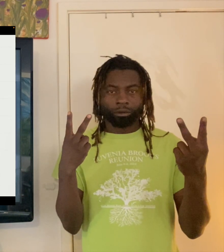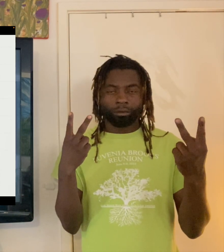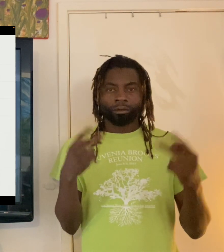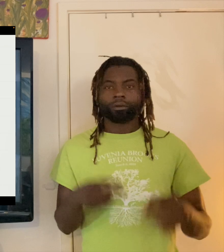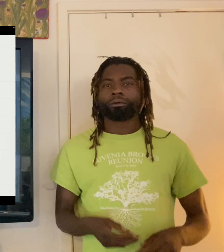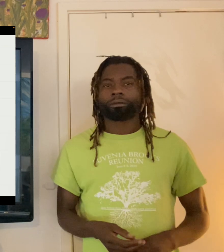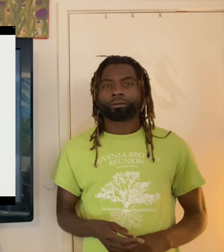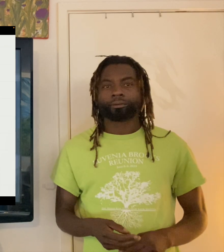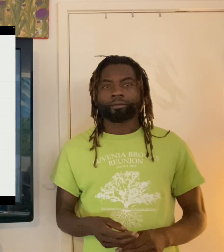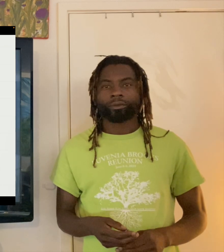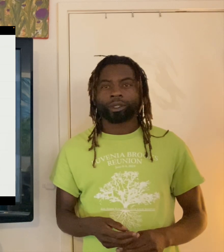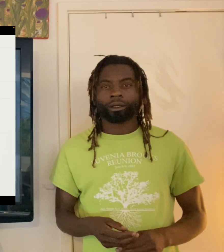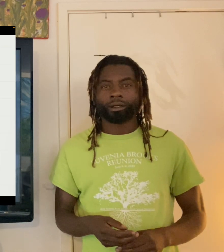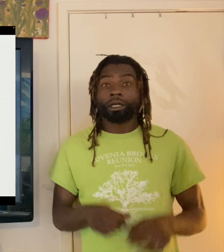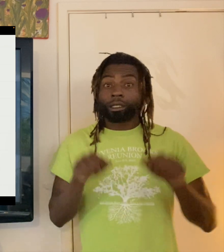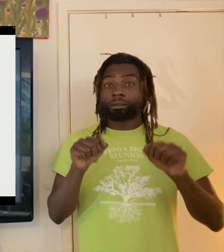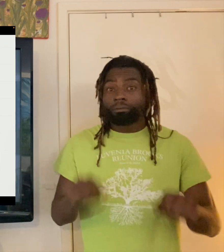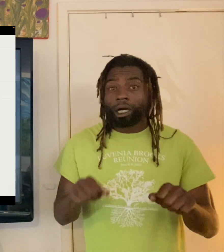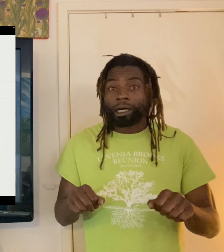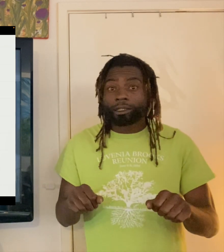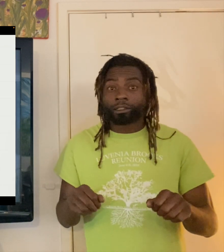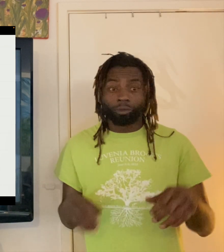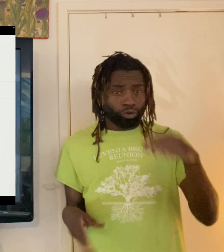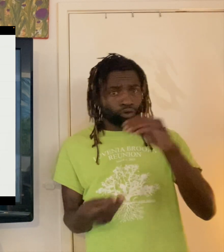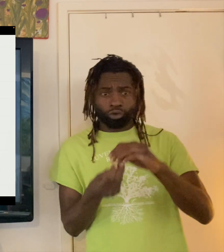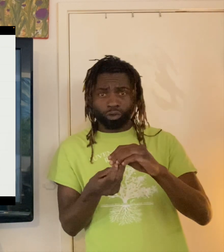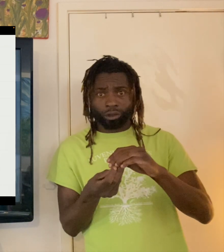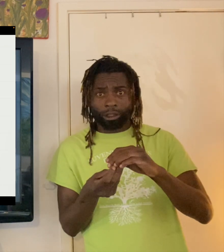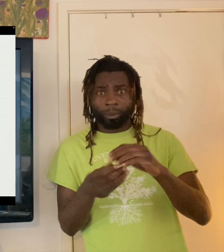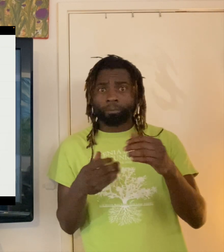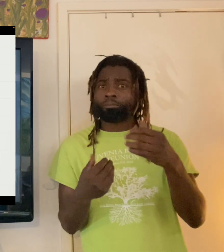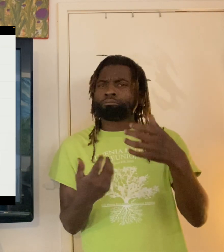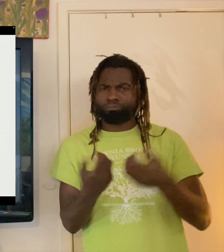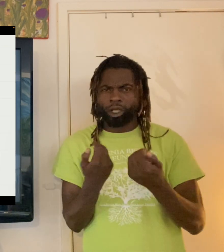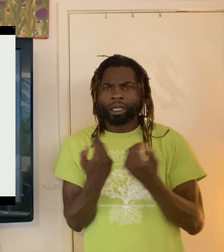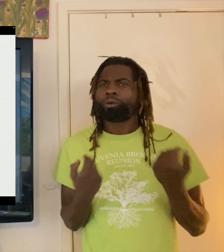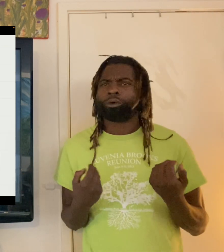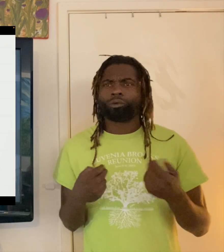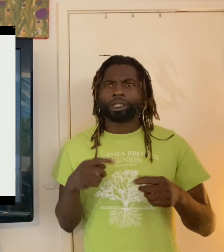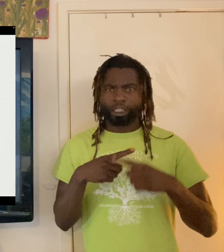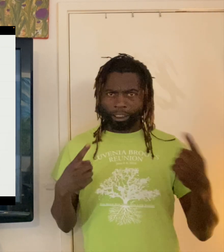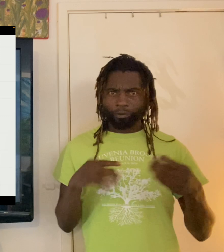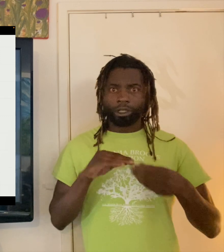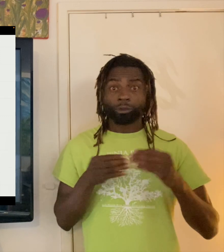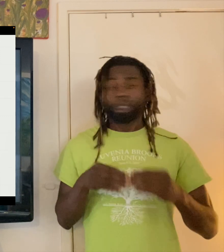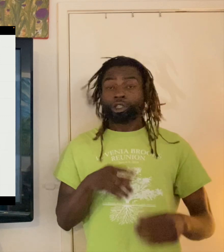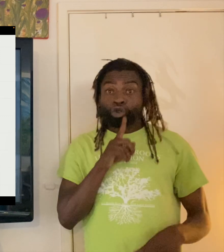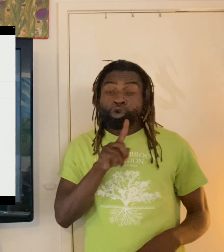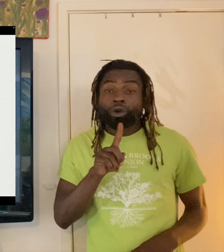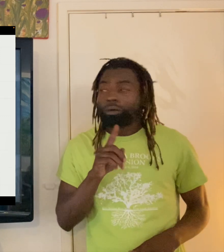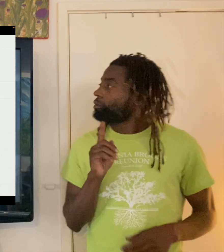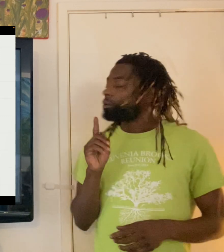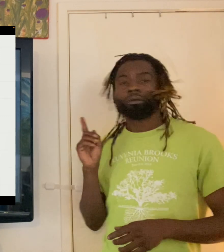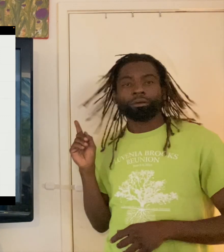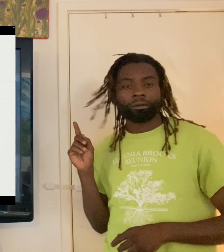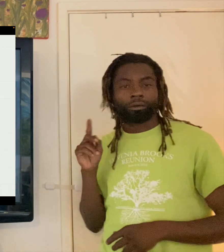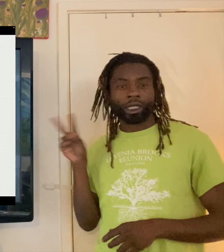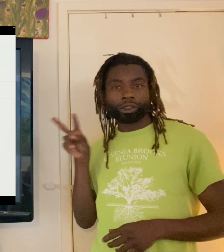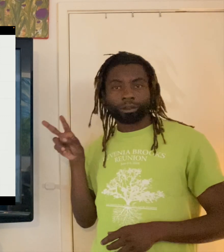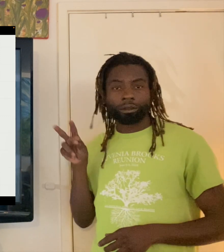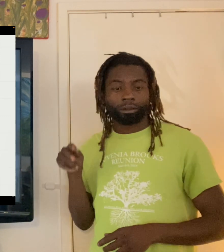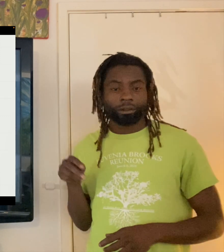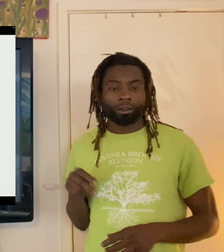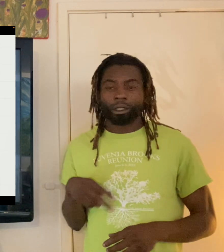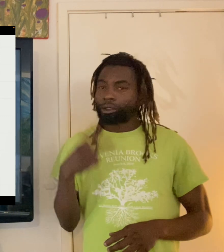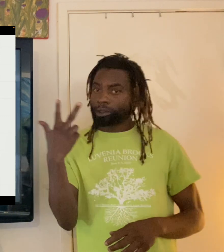together and take apart the number 4 with totally different numbers. No, it's true. Watch. Here we have the